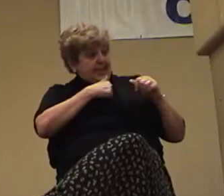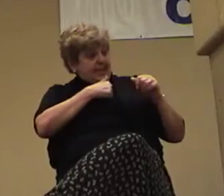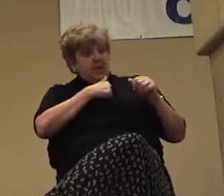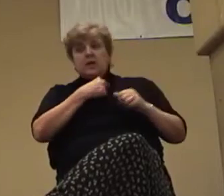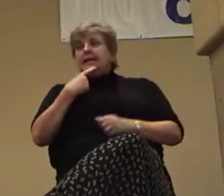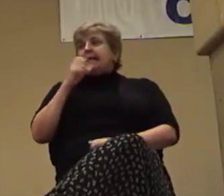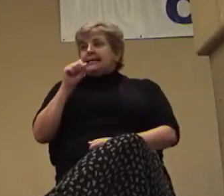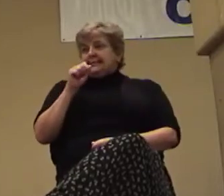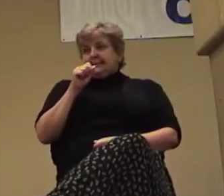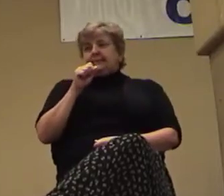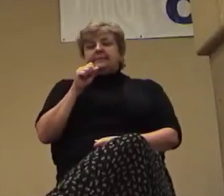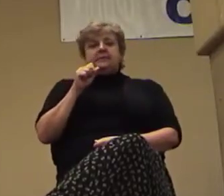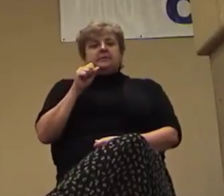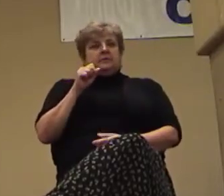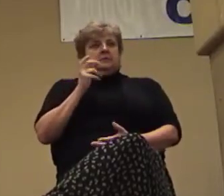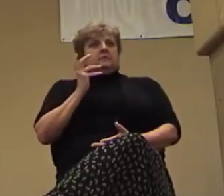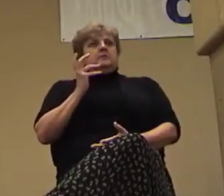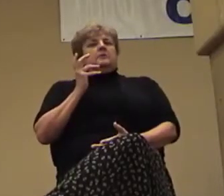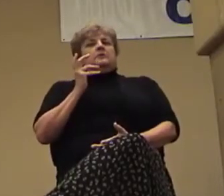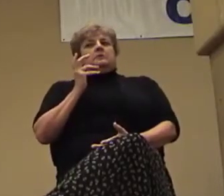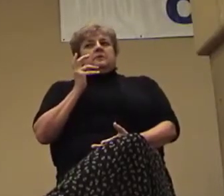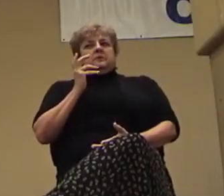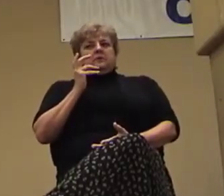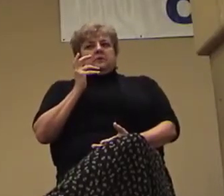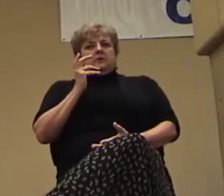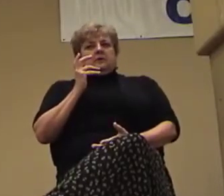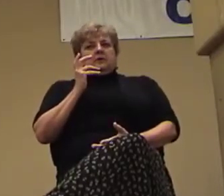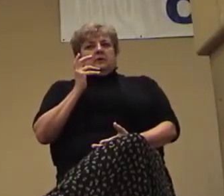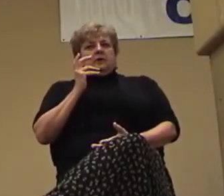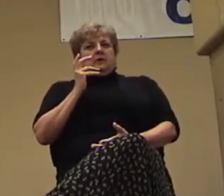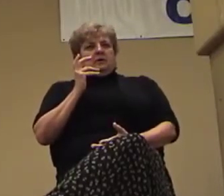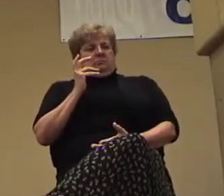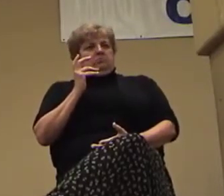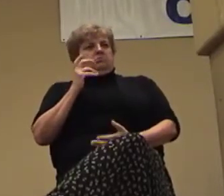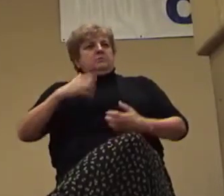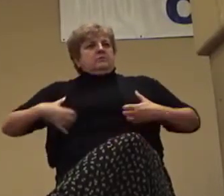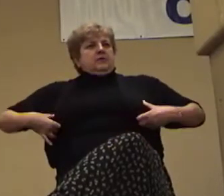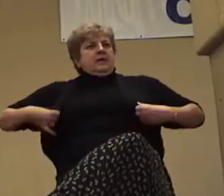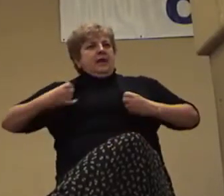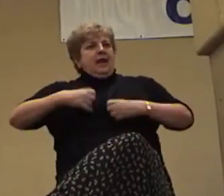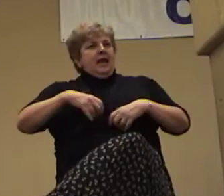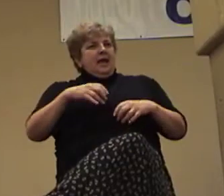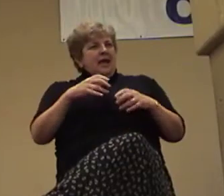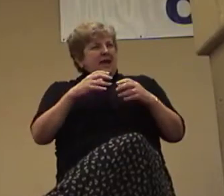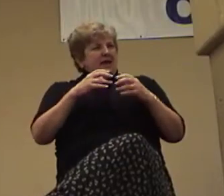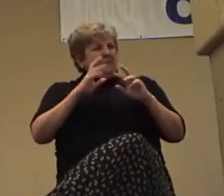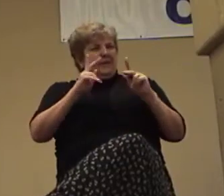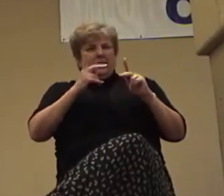Yeah. And you know, I get that reaction, and I have people get really angry. How could you do that to another